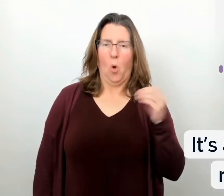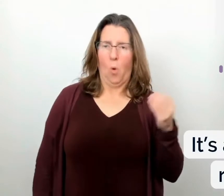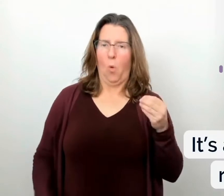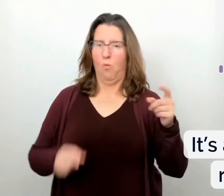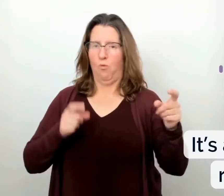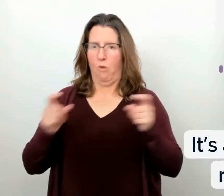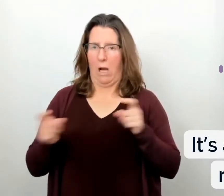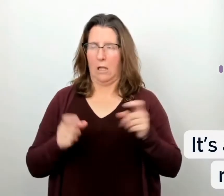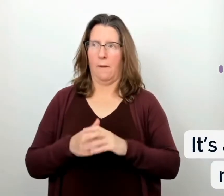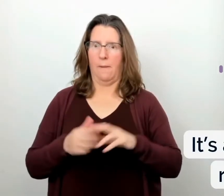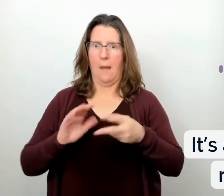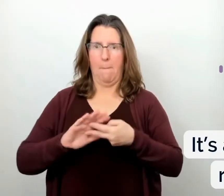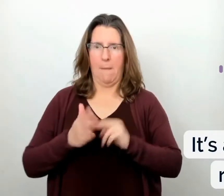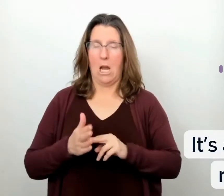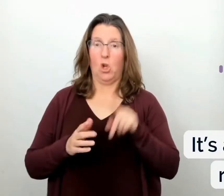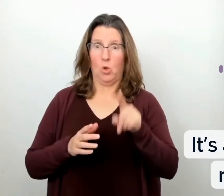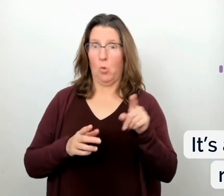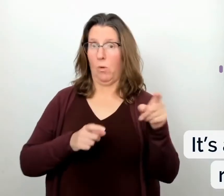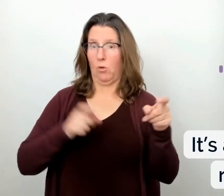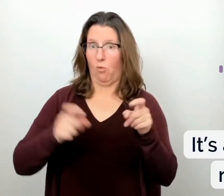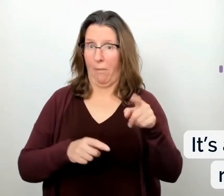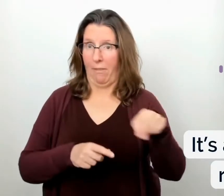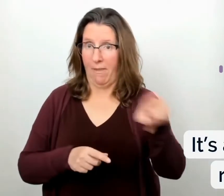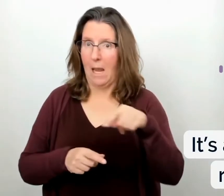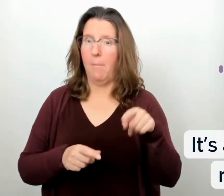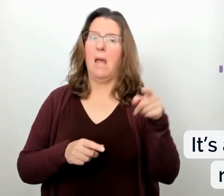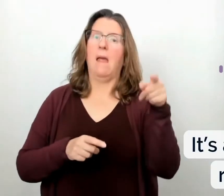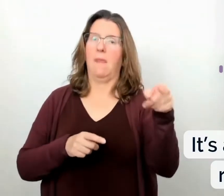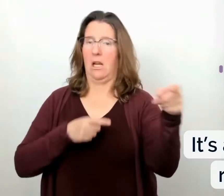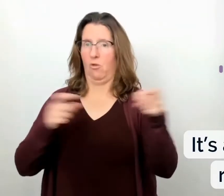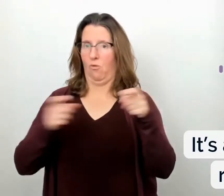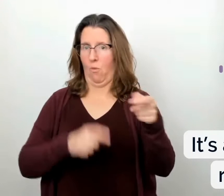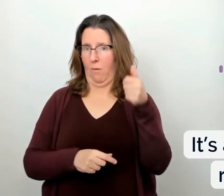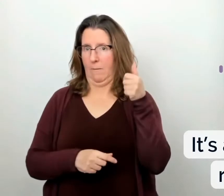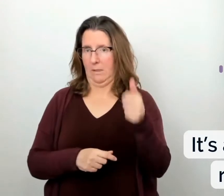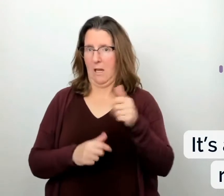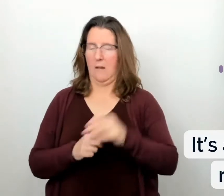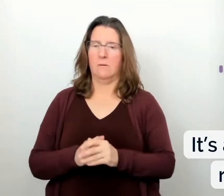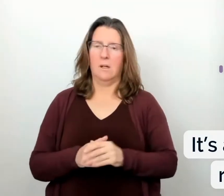Co-regulation is a strategy where you regulate them and they regulate themselves.